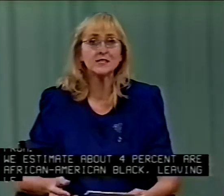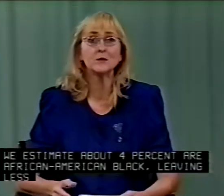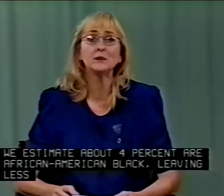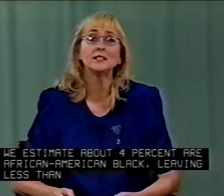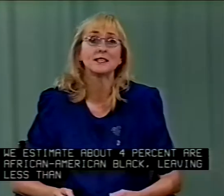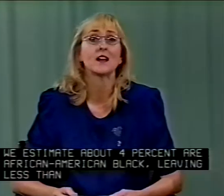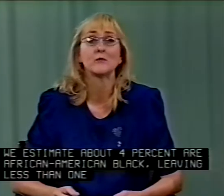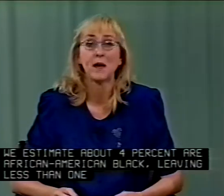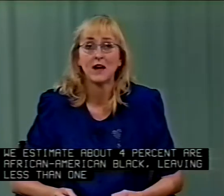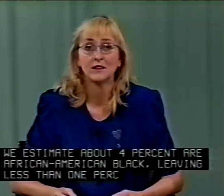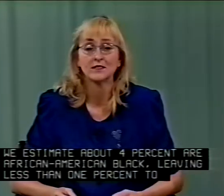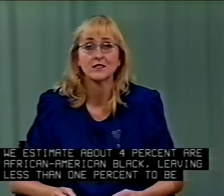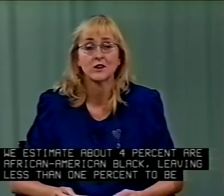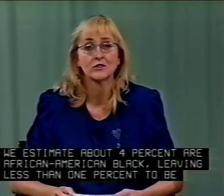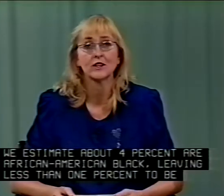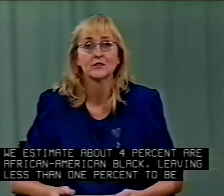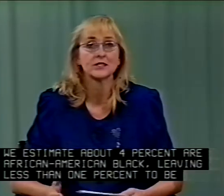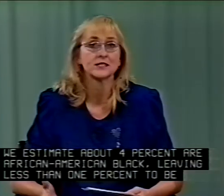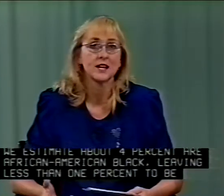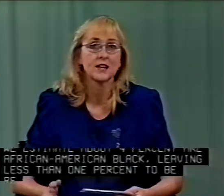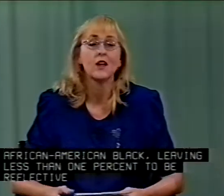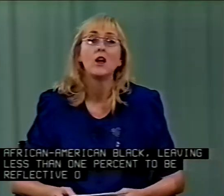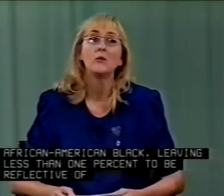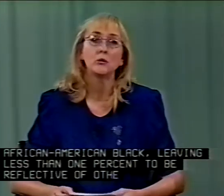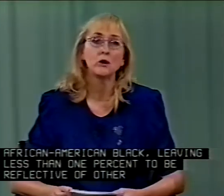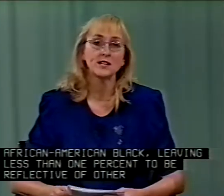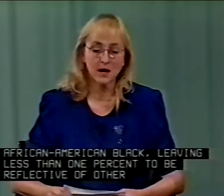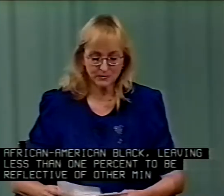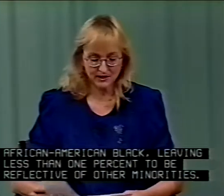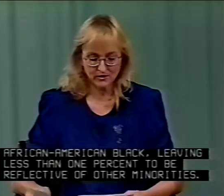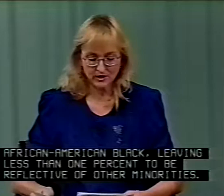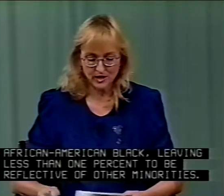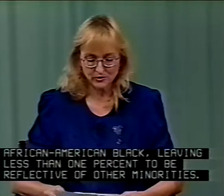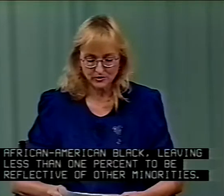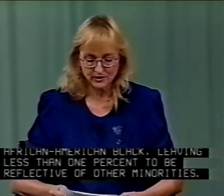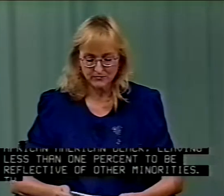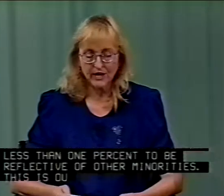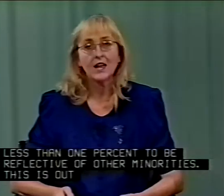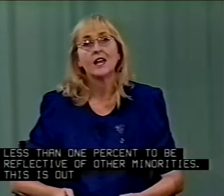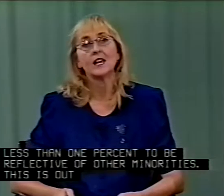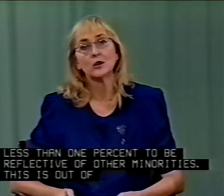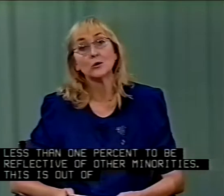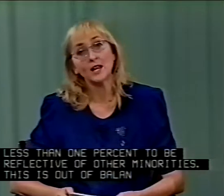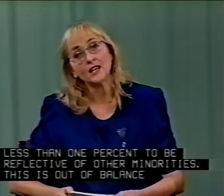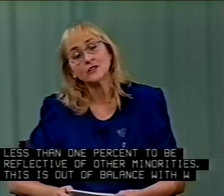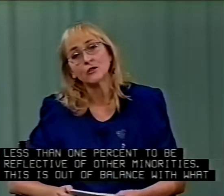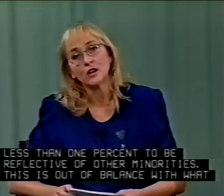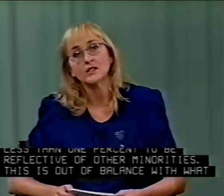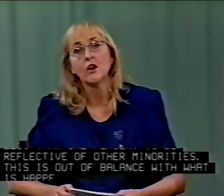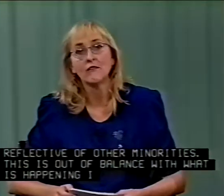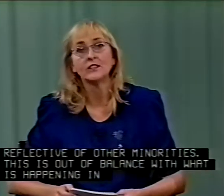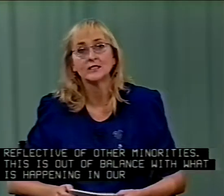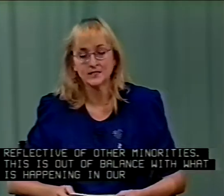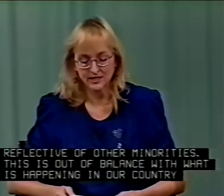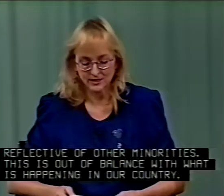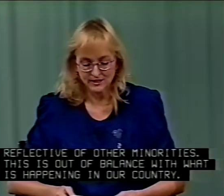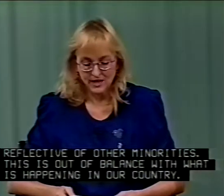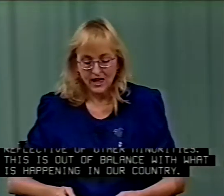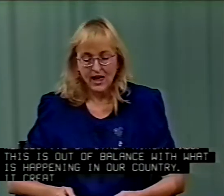simply is out of balance, as Dr. Anderson said, with what's happening in our country. It creates for us an obvious need,